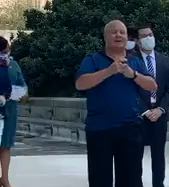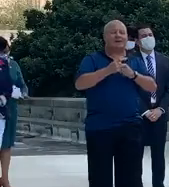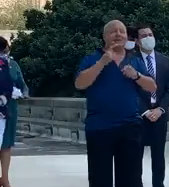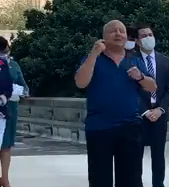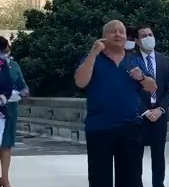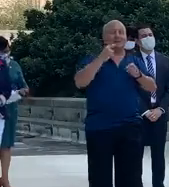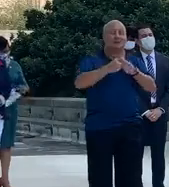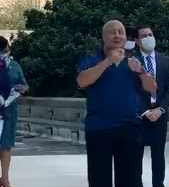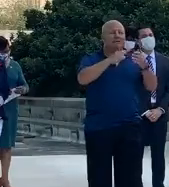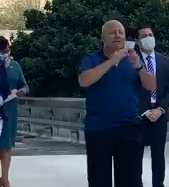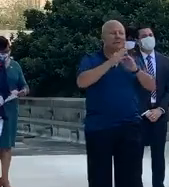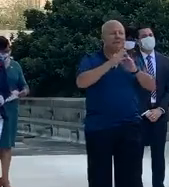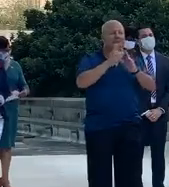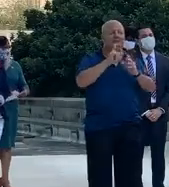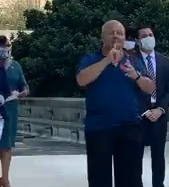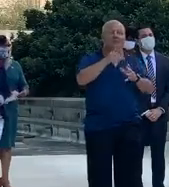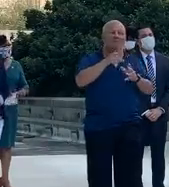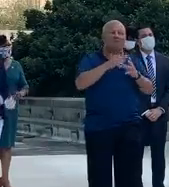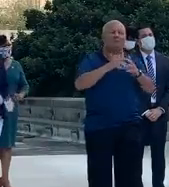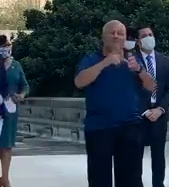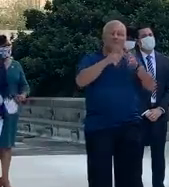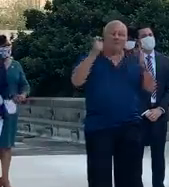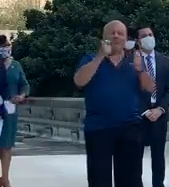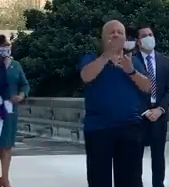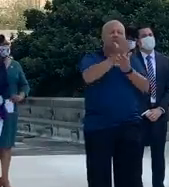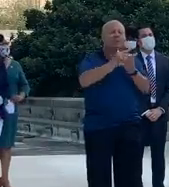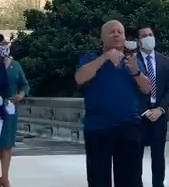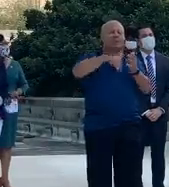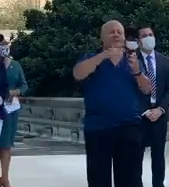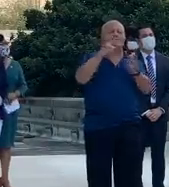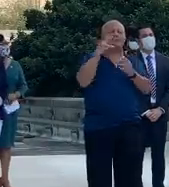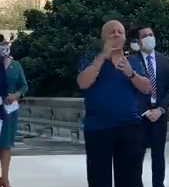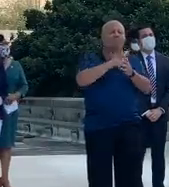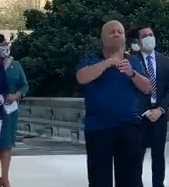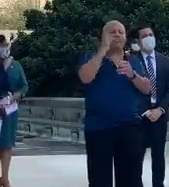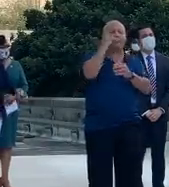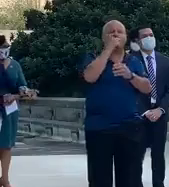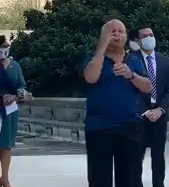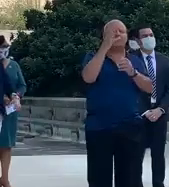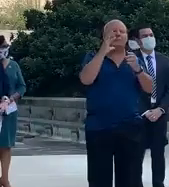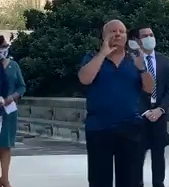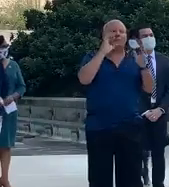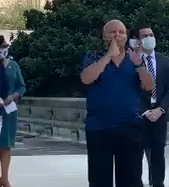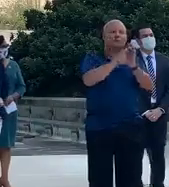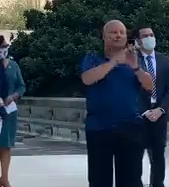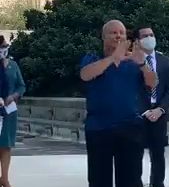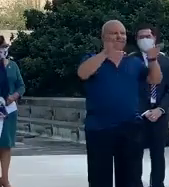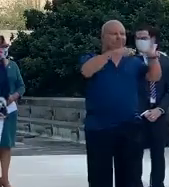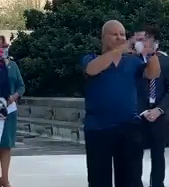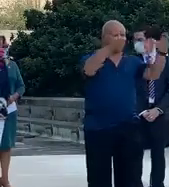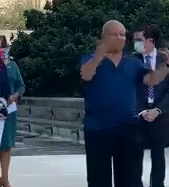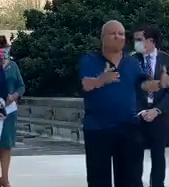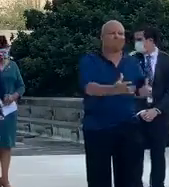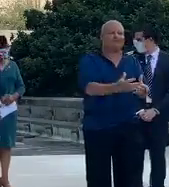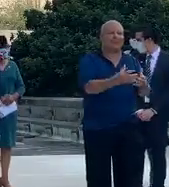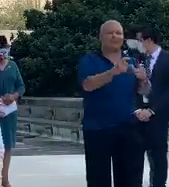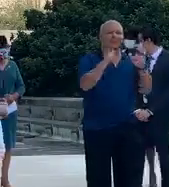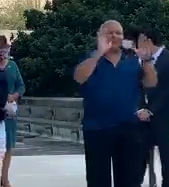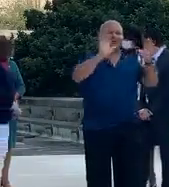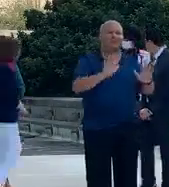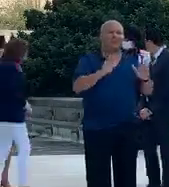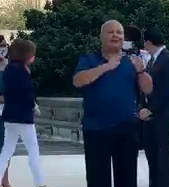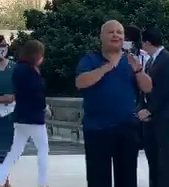part of this beautiful tapestry that is our great city of New Orleans. So as we